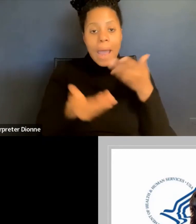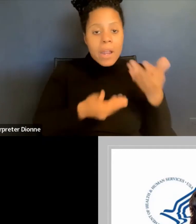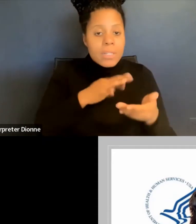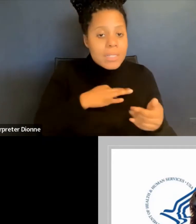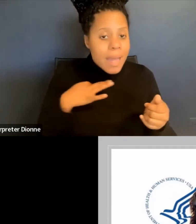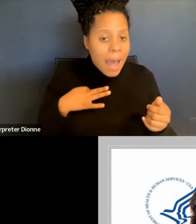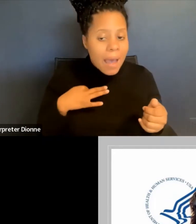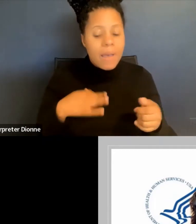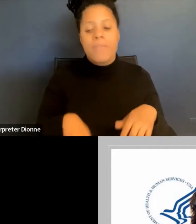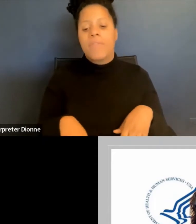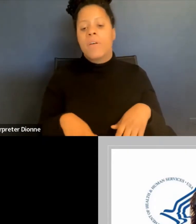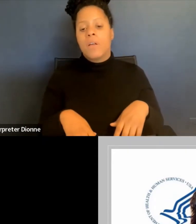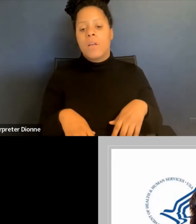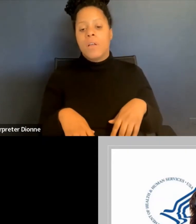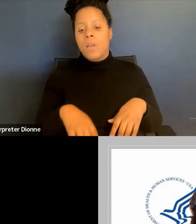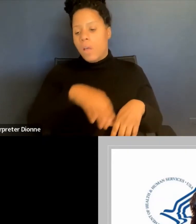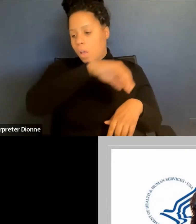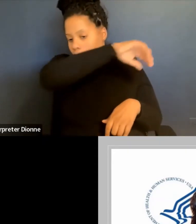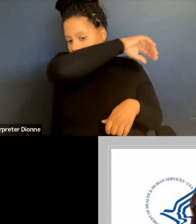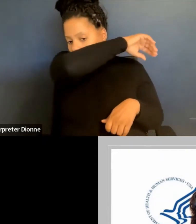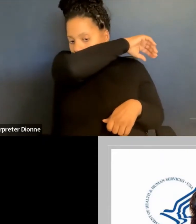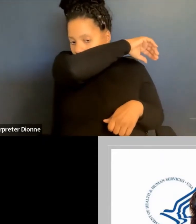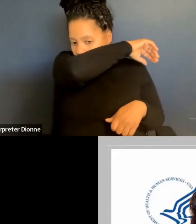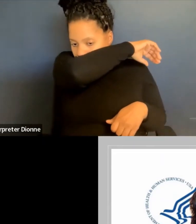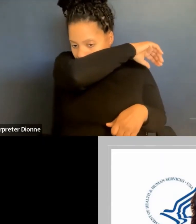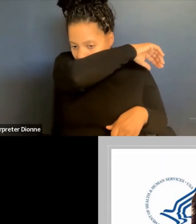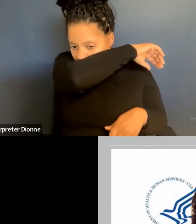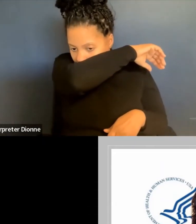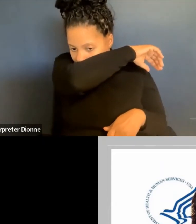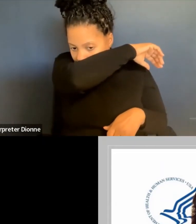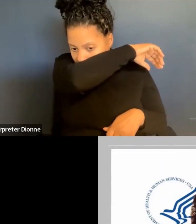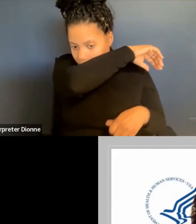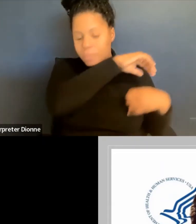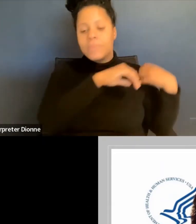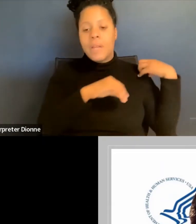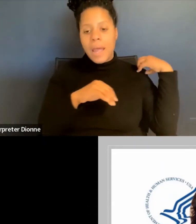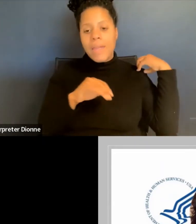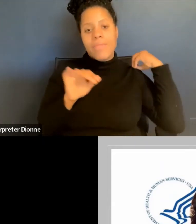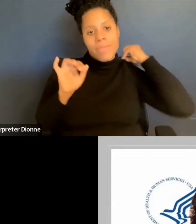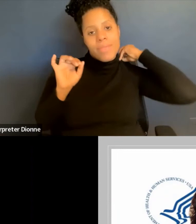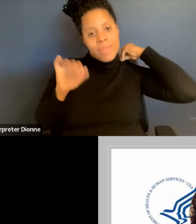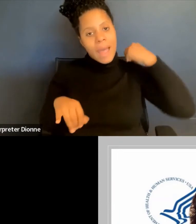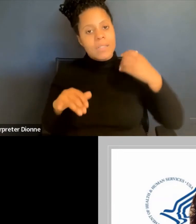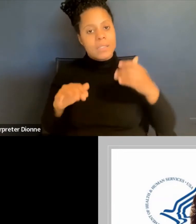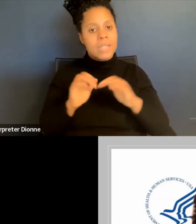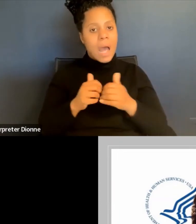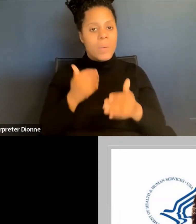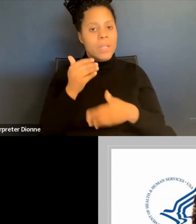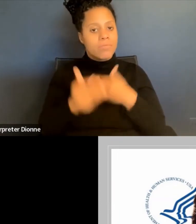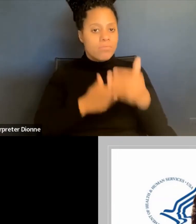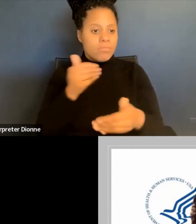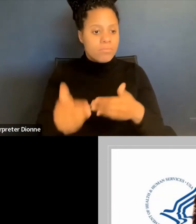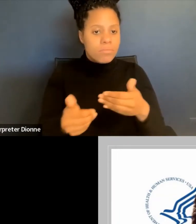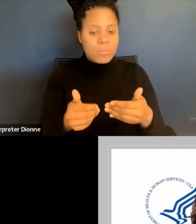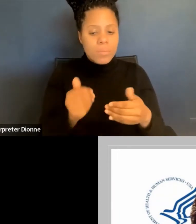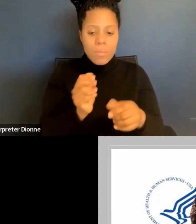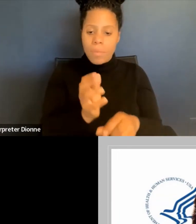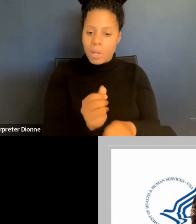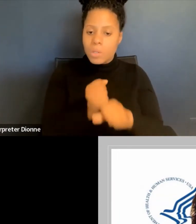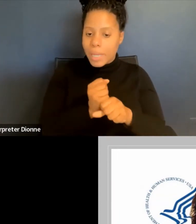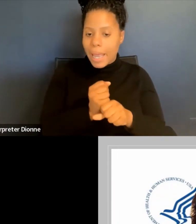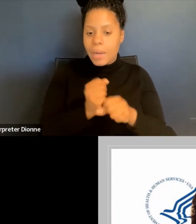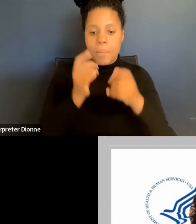we have for our networks to get in-home tests and to get masks. We've gotten a lot of questions from